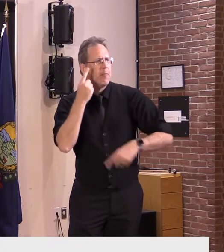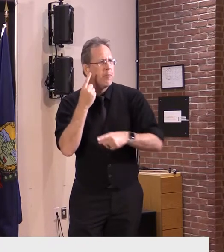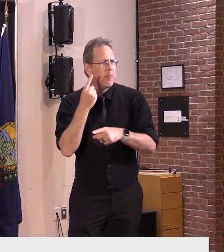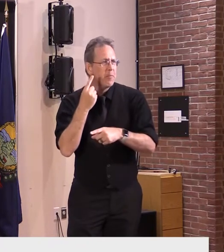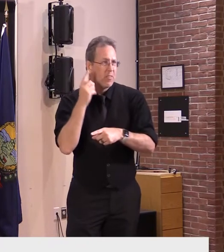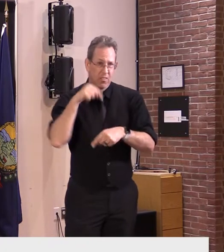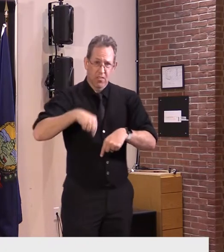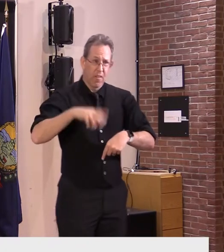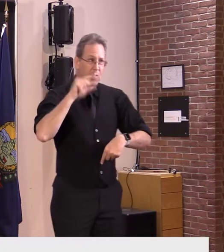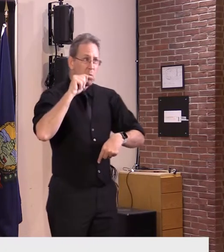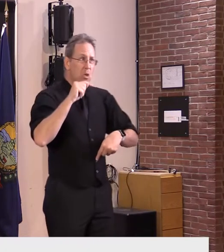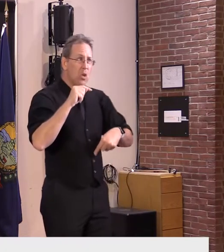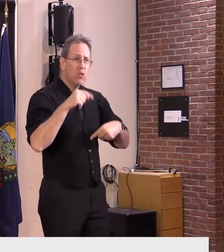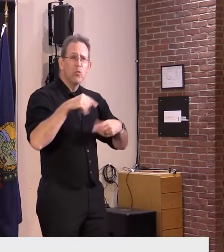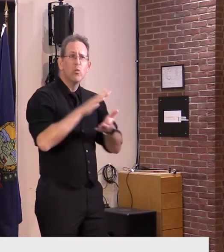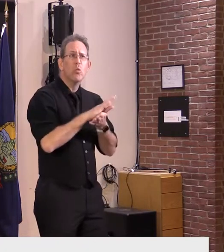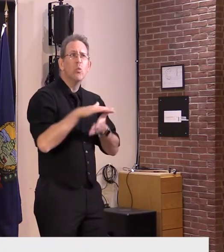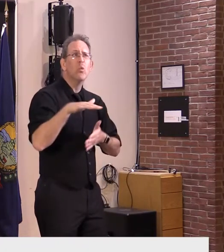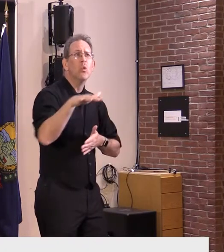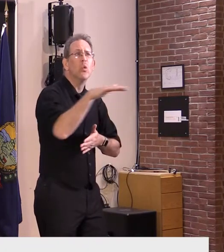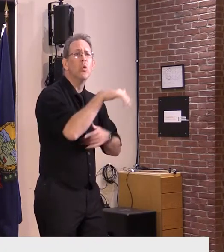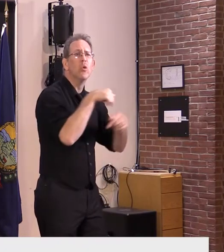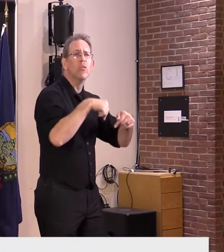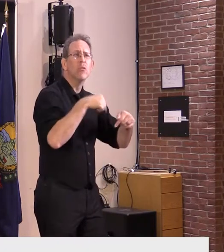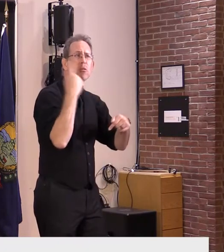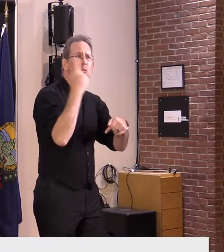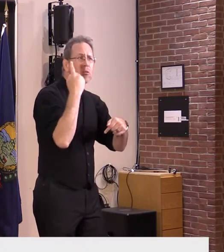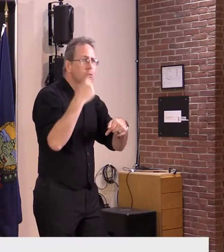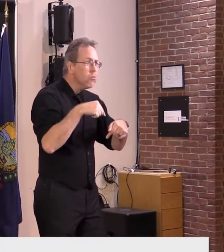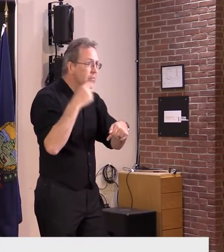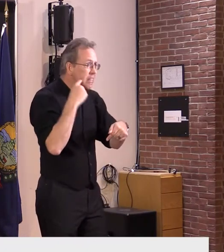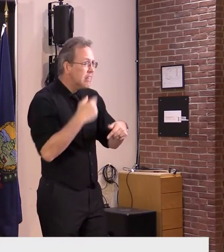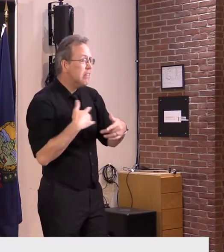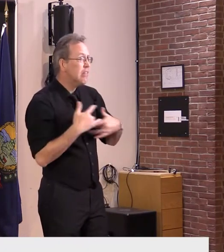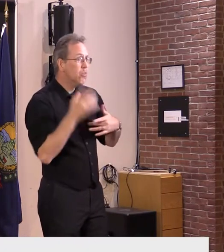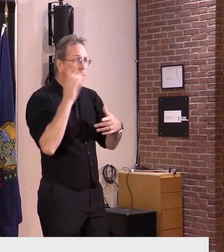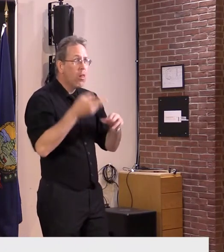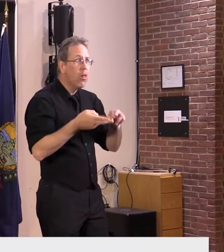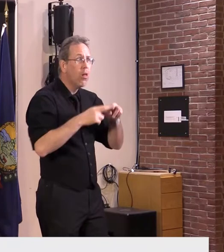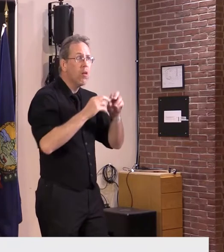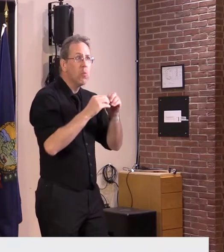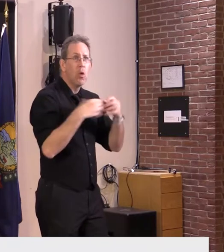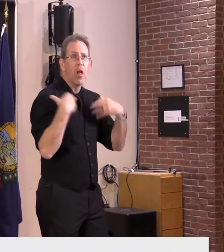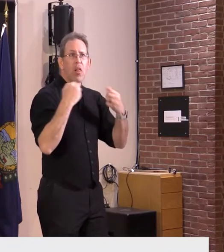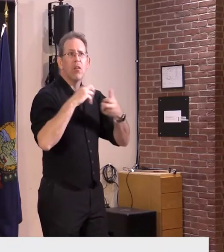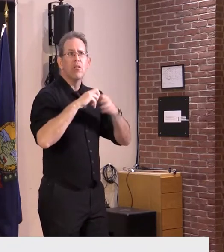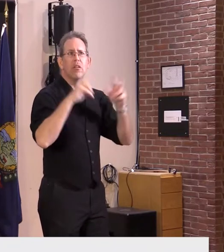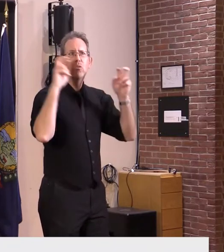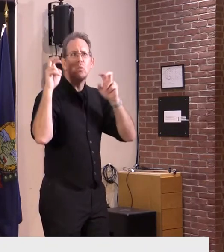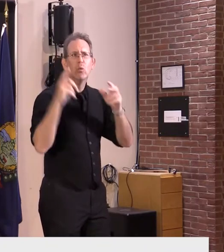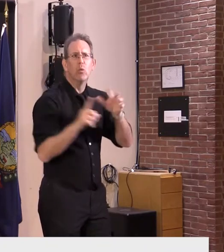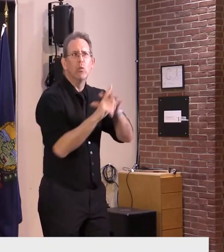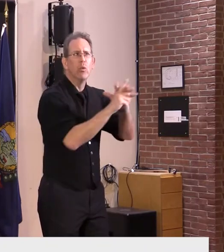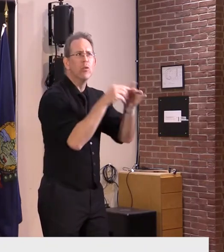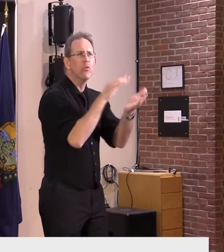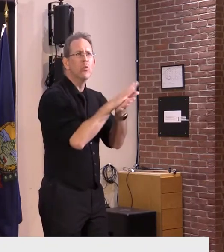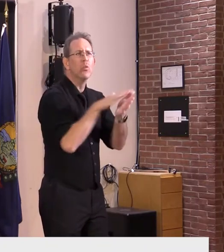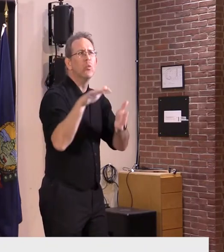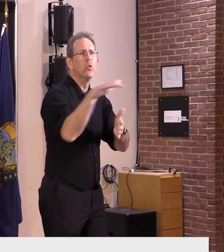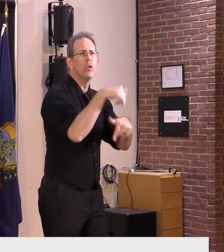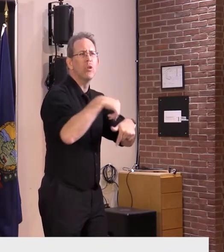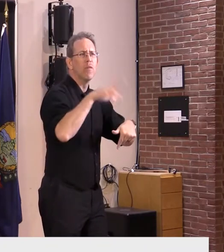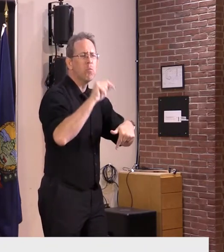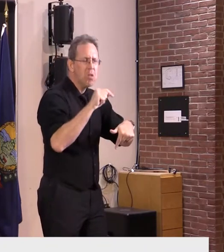schools, which have a growing problem with mental health, that much has been acknowledged, whether we